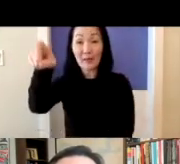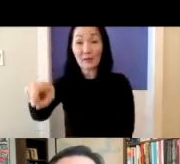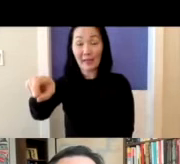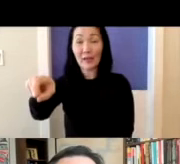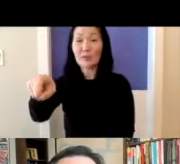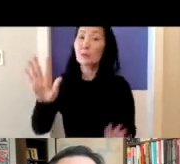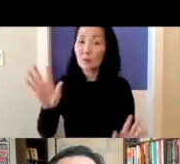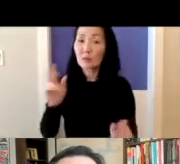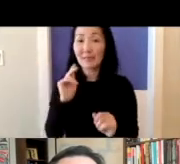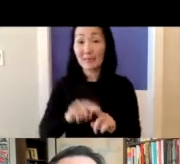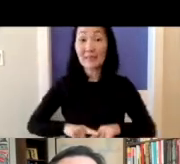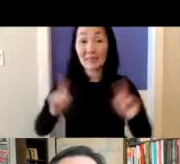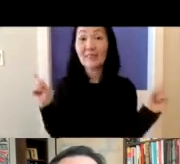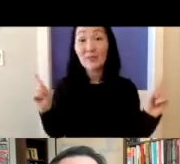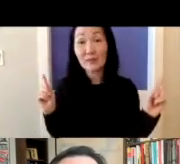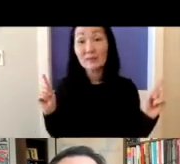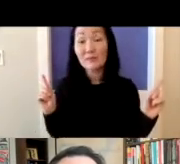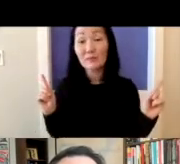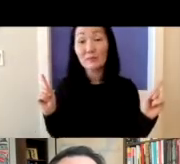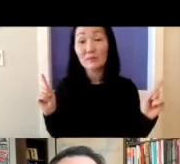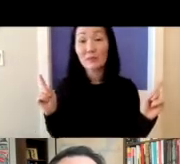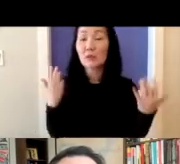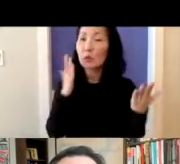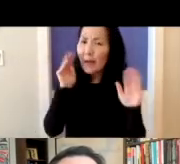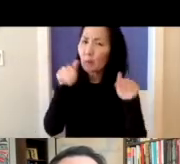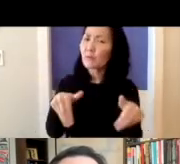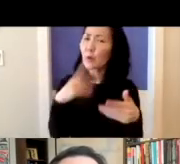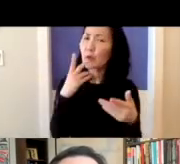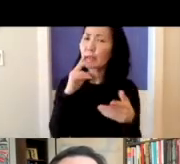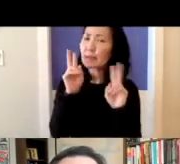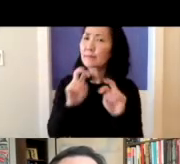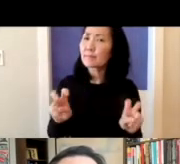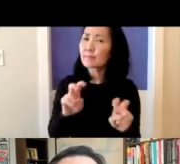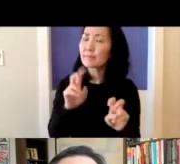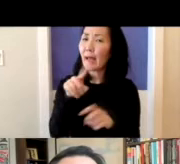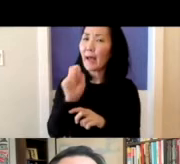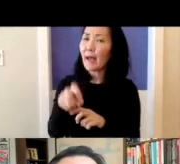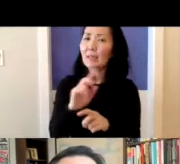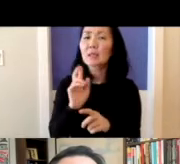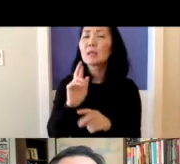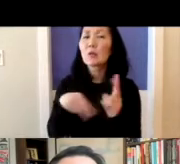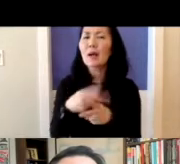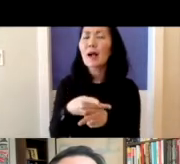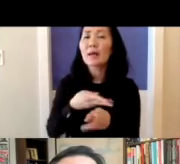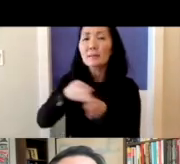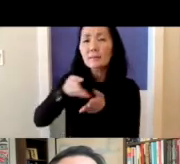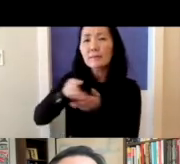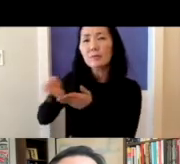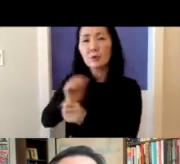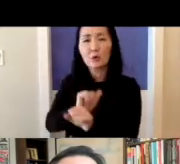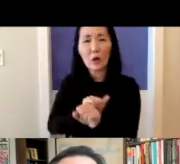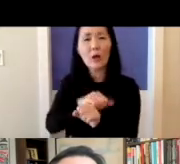understanding really well what are the jobs in the city of Vancouver. And when we think about the jobs in the city of Vancouver and the type of